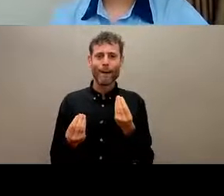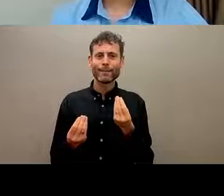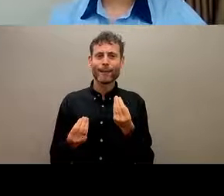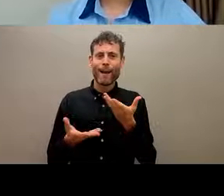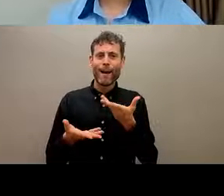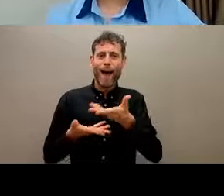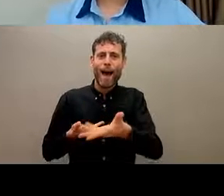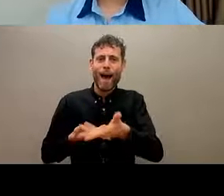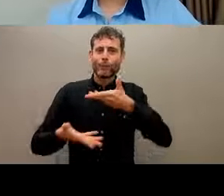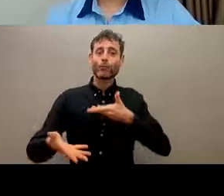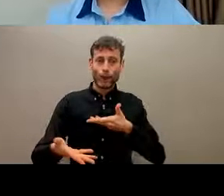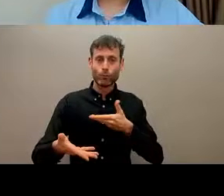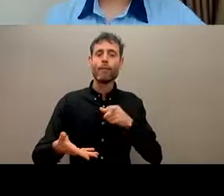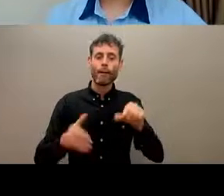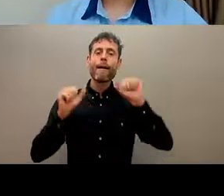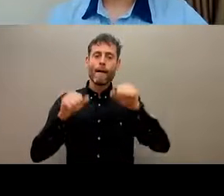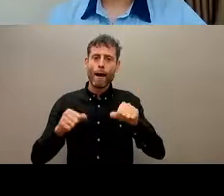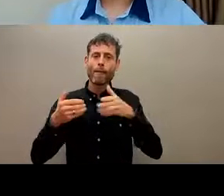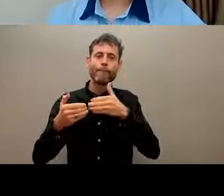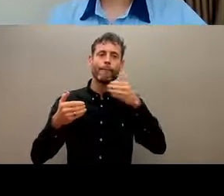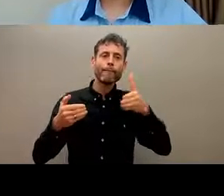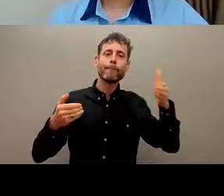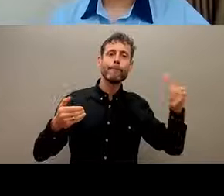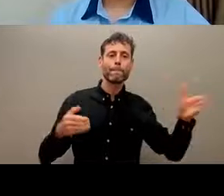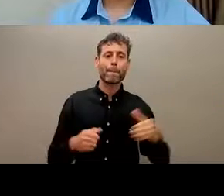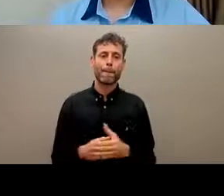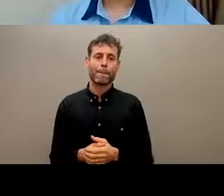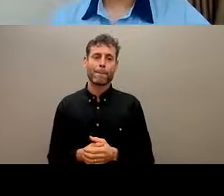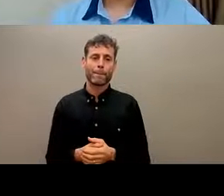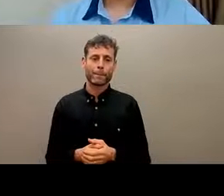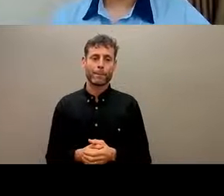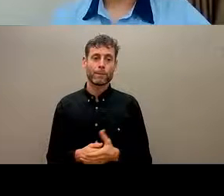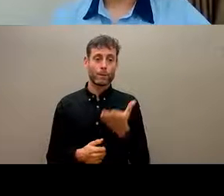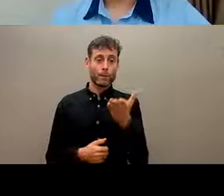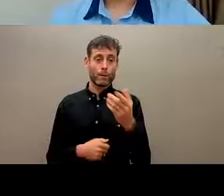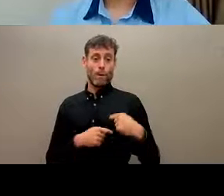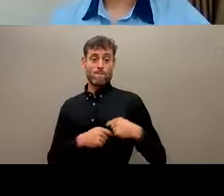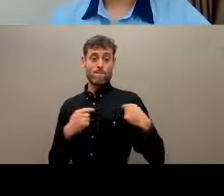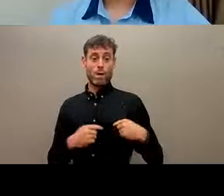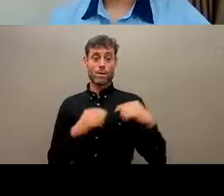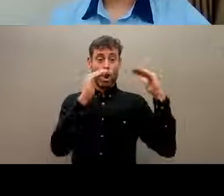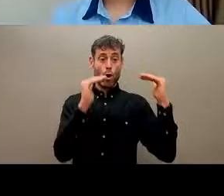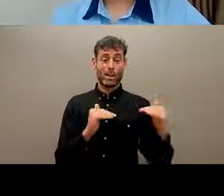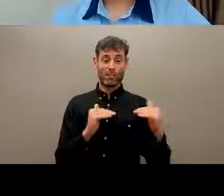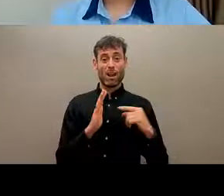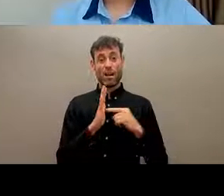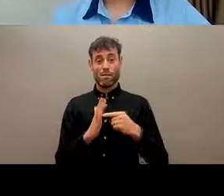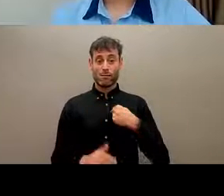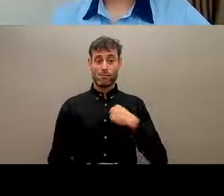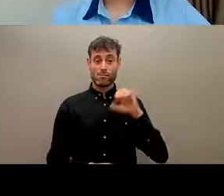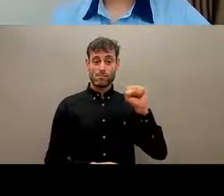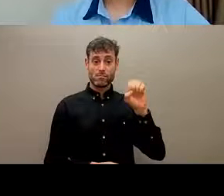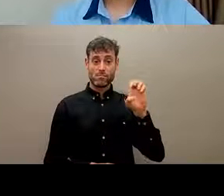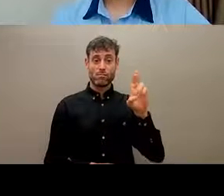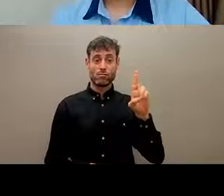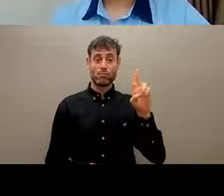So far, partners of CSDS or VTalk includes volunteer organizations like Serve, or individual